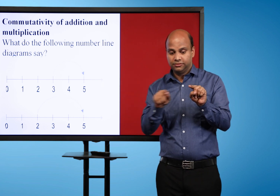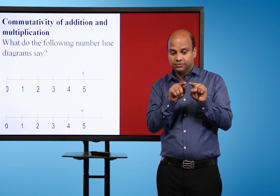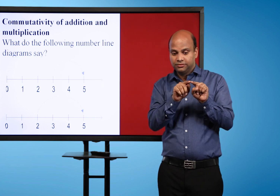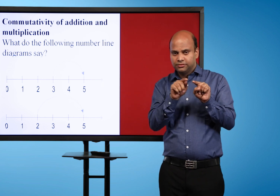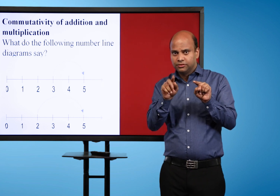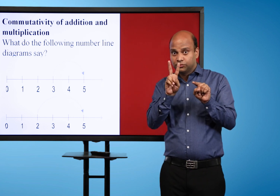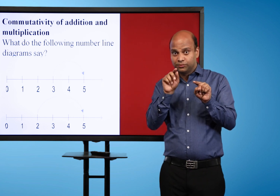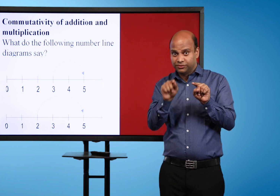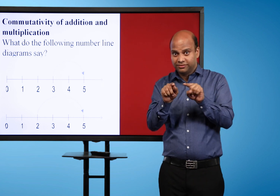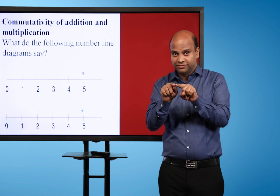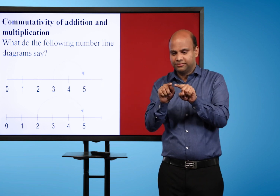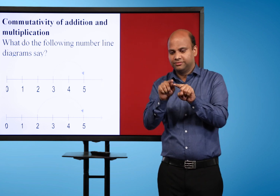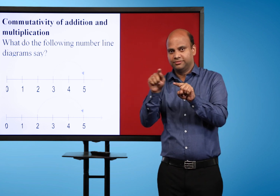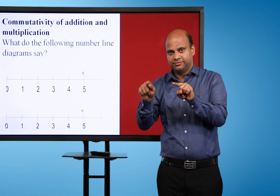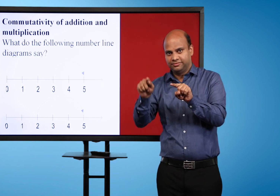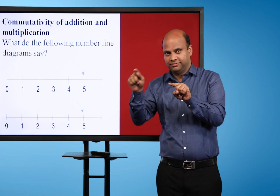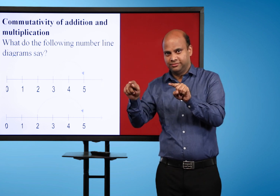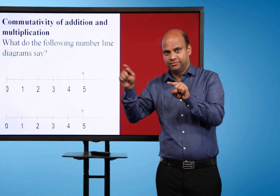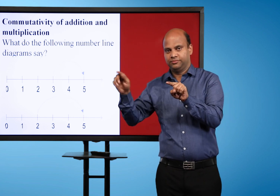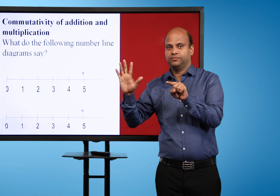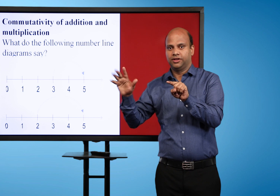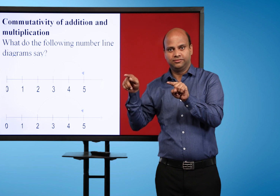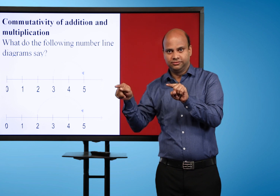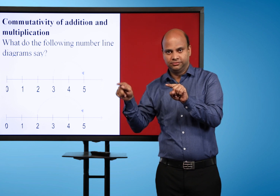In the first one from 3 to 5,